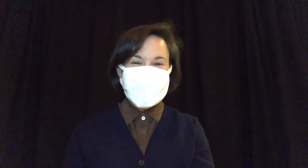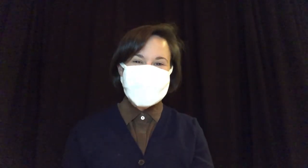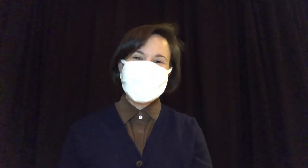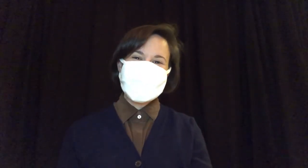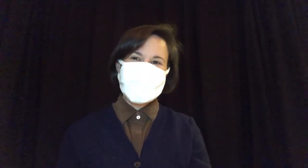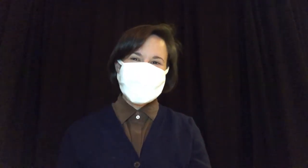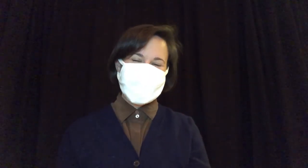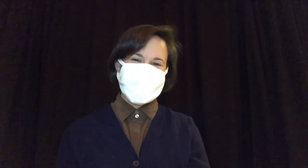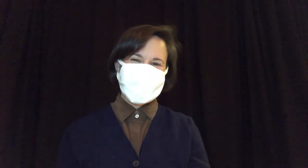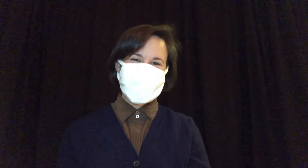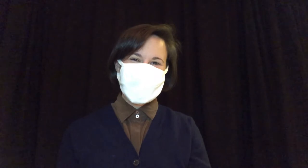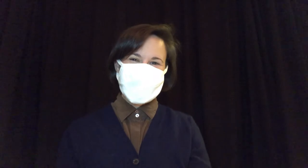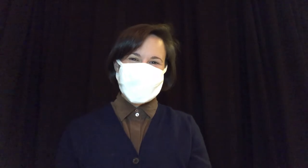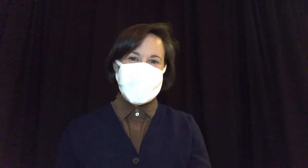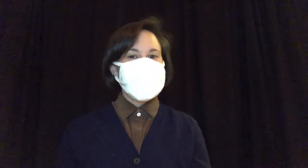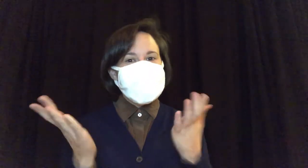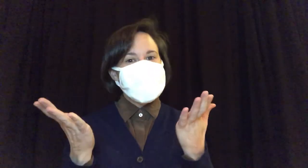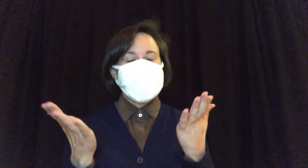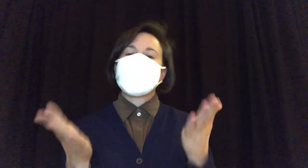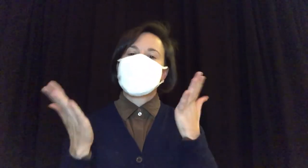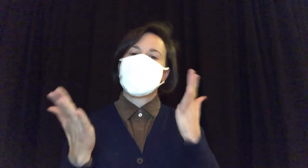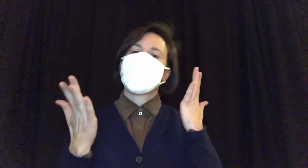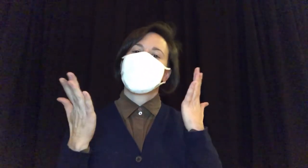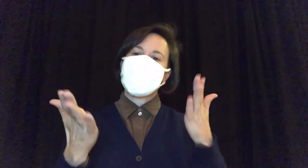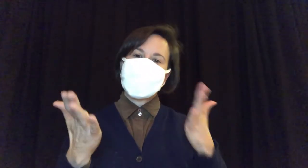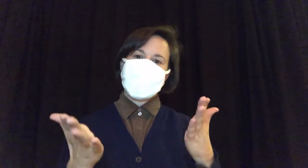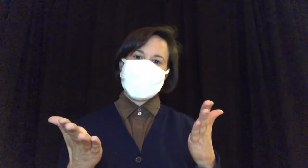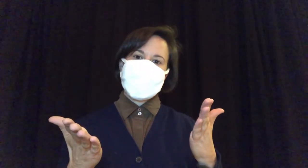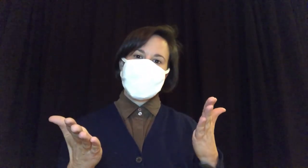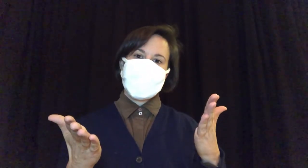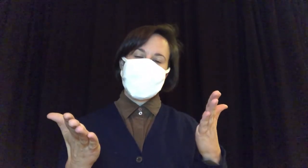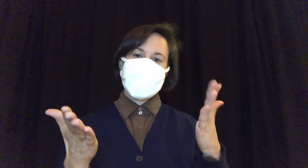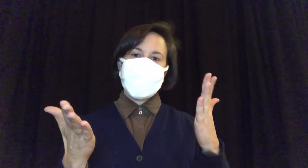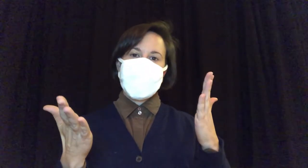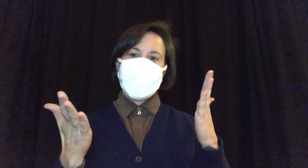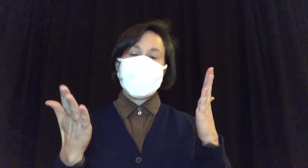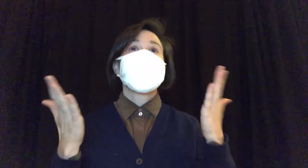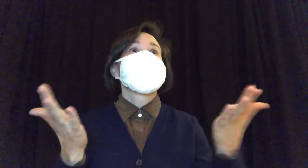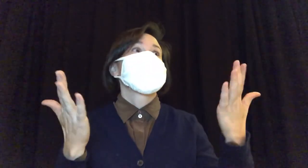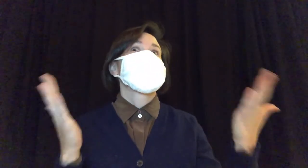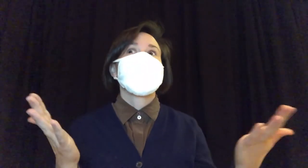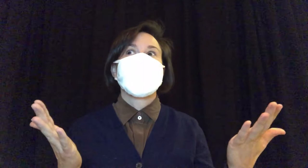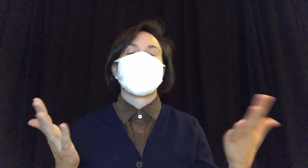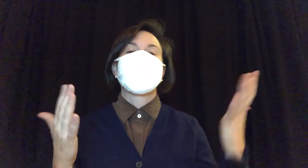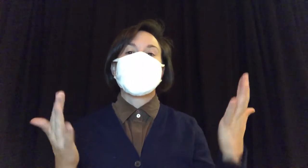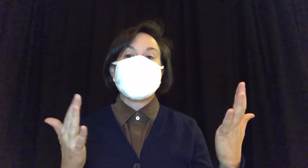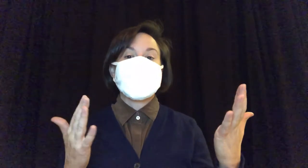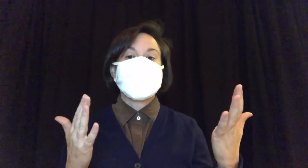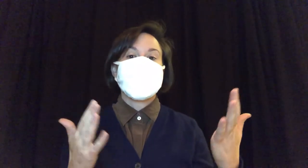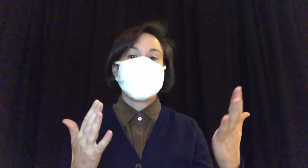Welcome to story time. I wish you could be here with me in the room, but